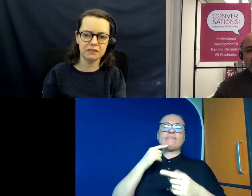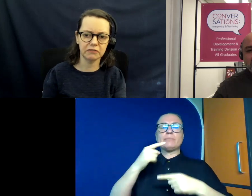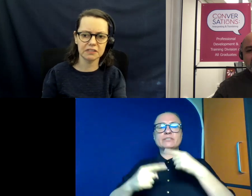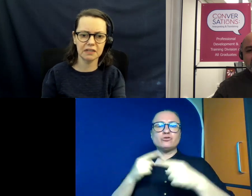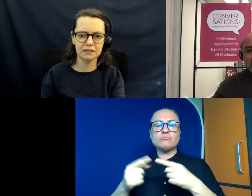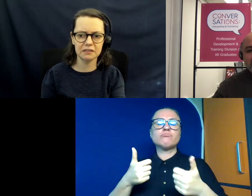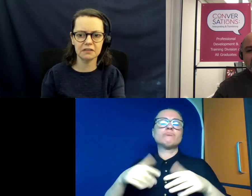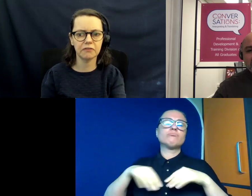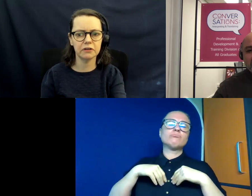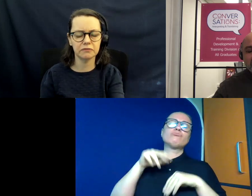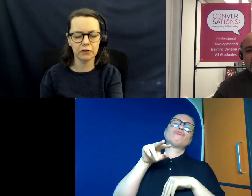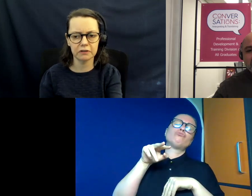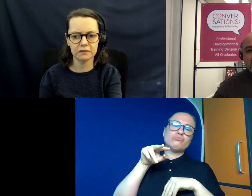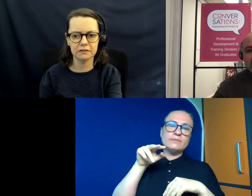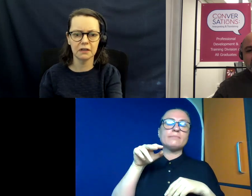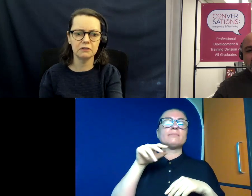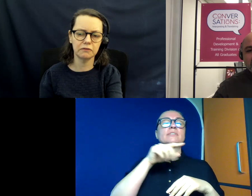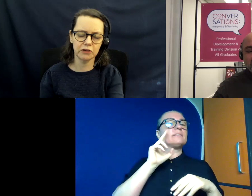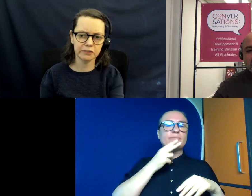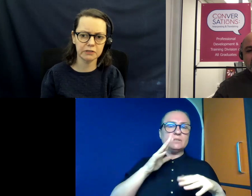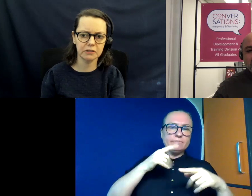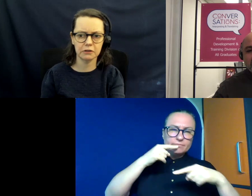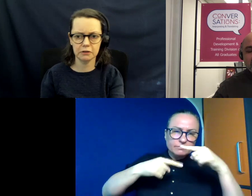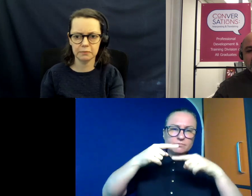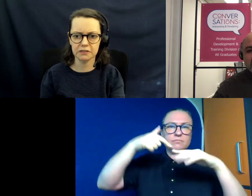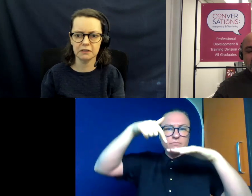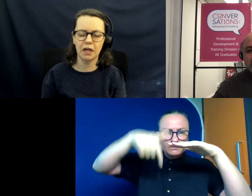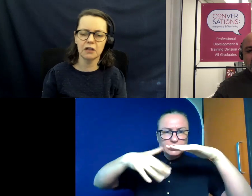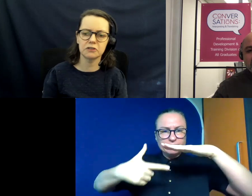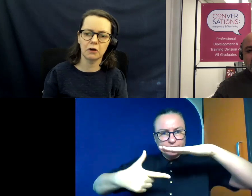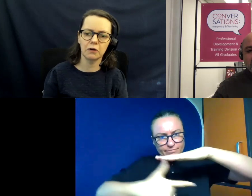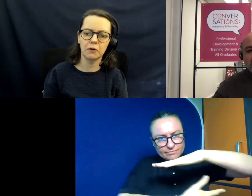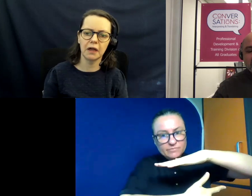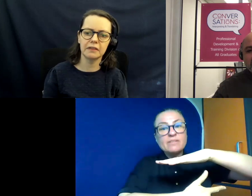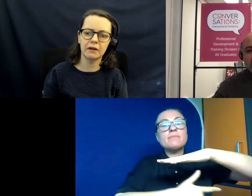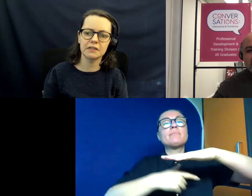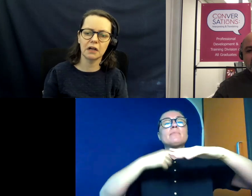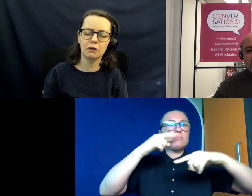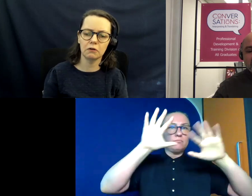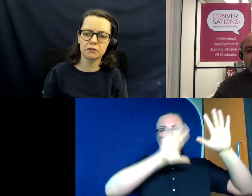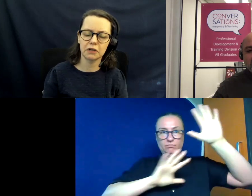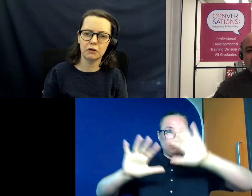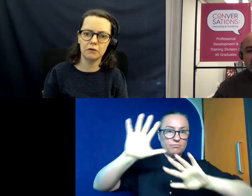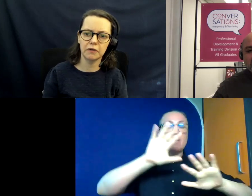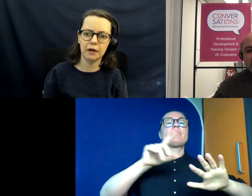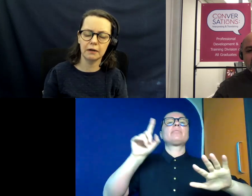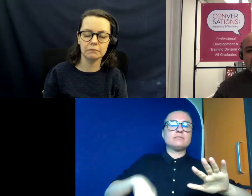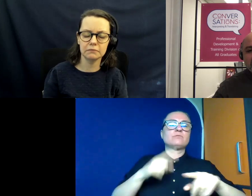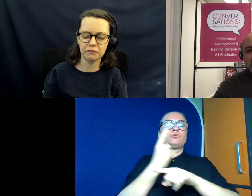There's different tenses, different focus, first person, third person. So there is a lot